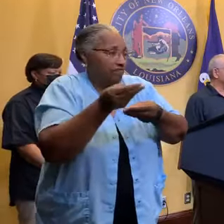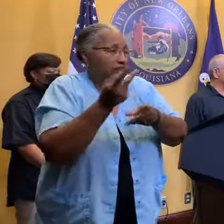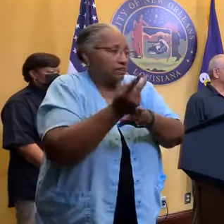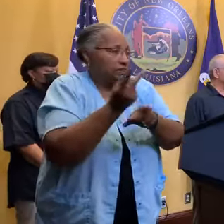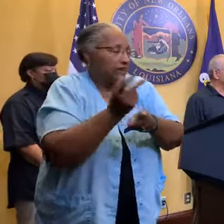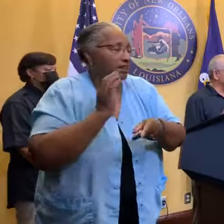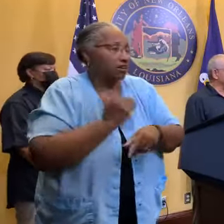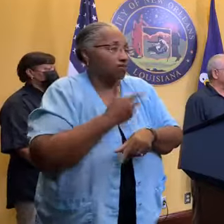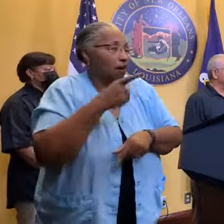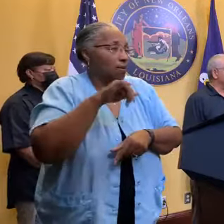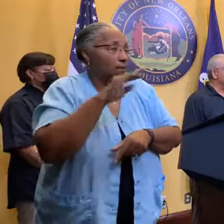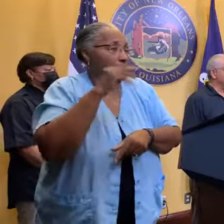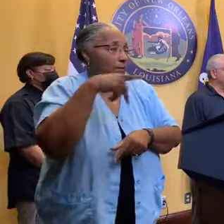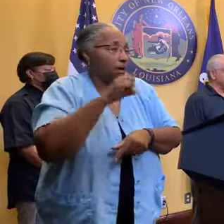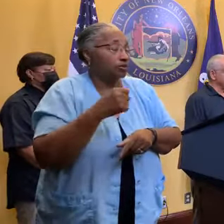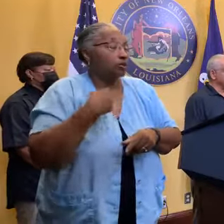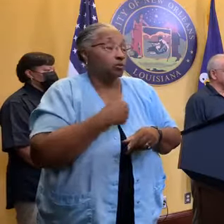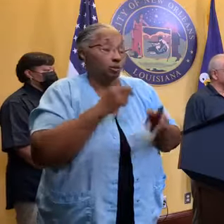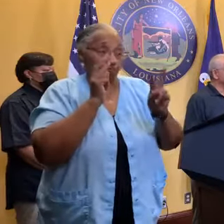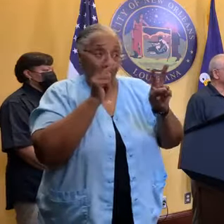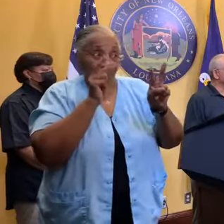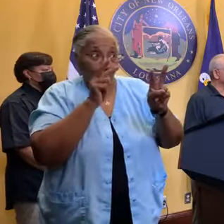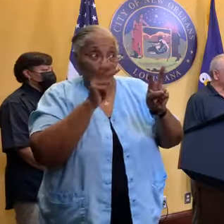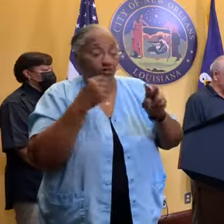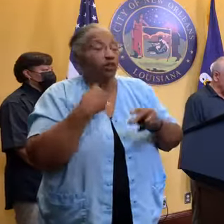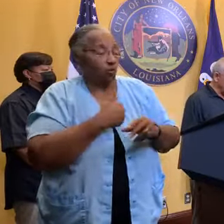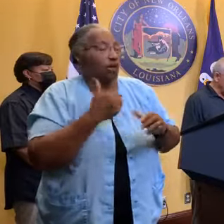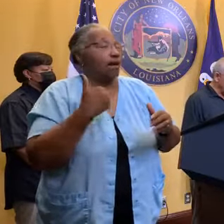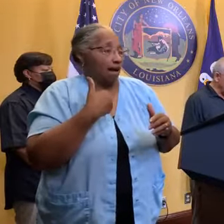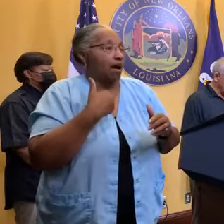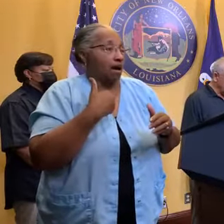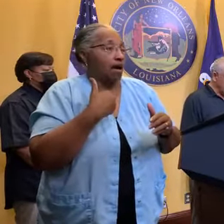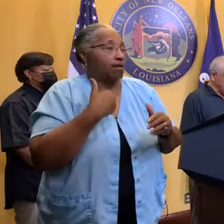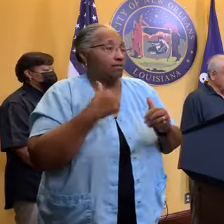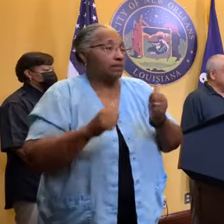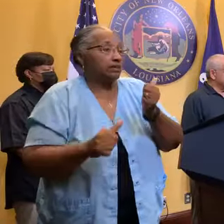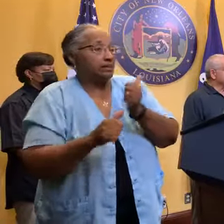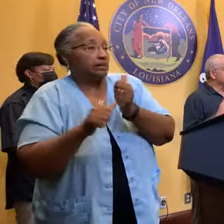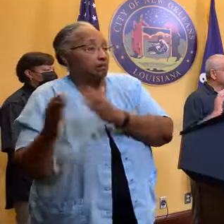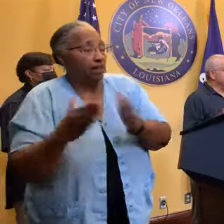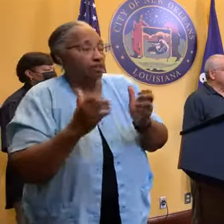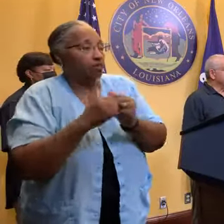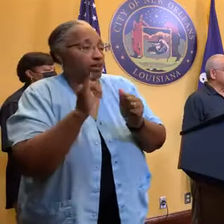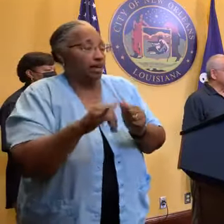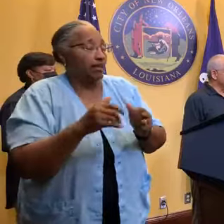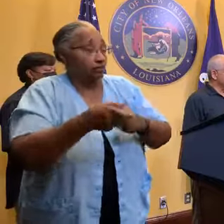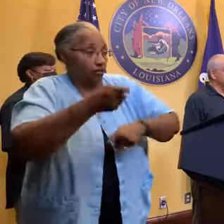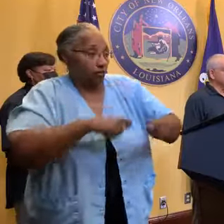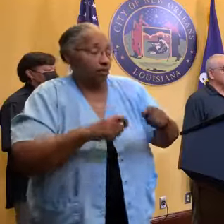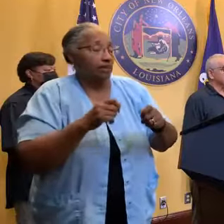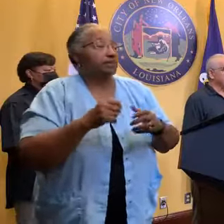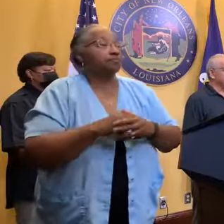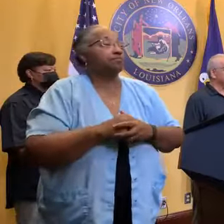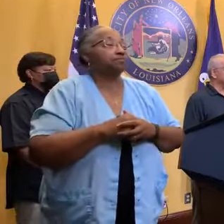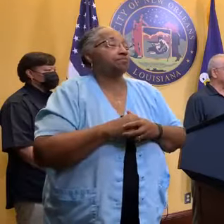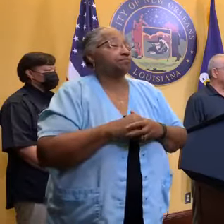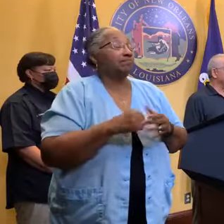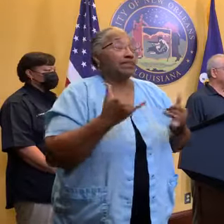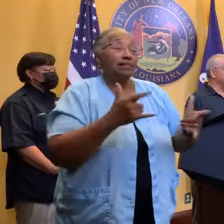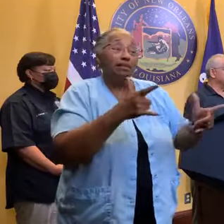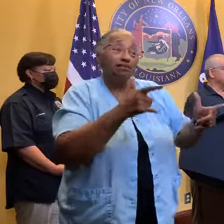vulnerable as well, and we're keeping an eye, and we have contingency plans associated with that. This is going to be a very fast-moving event,